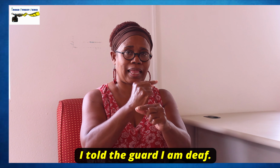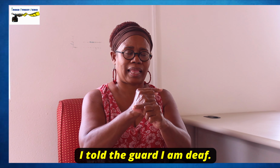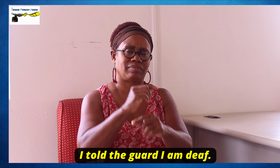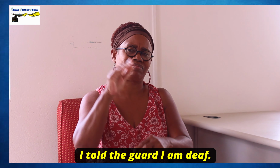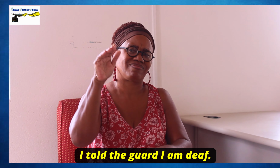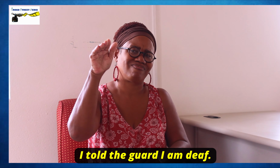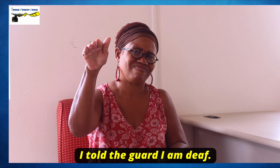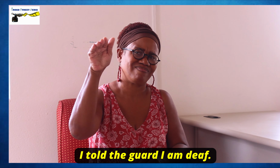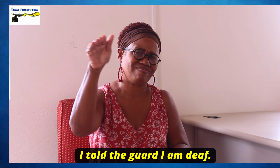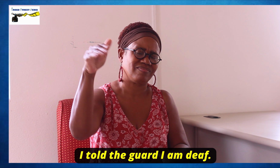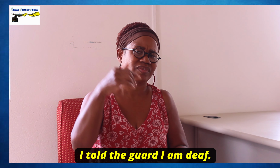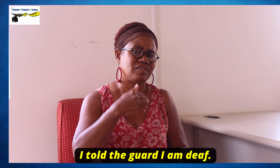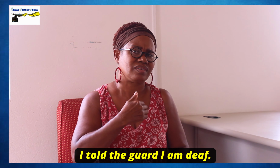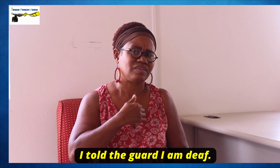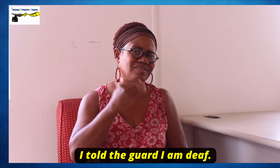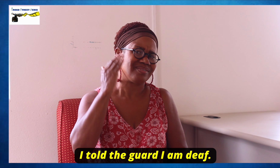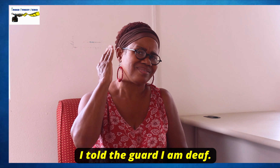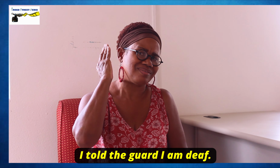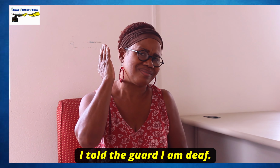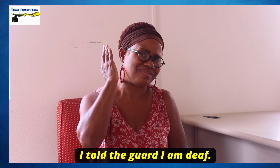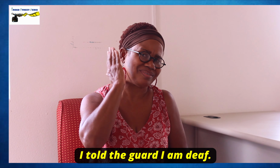I told the guard I am deaf.